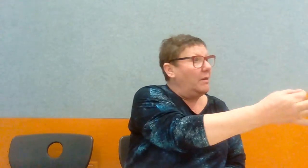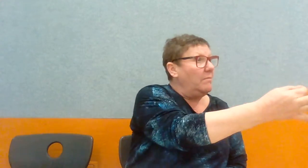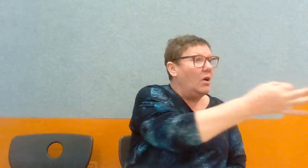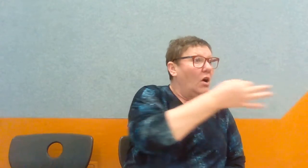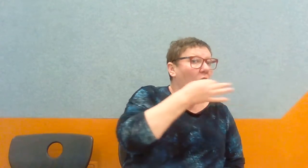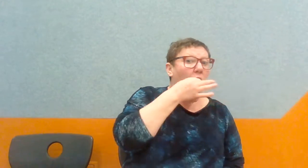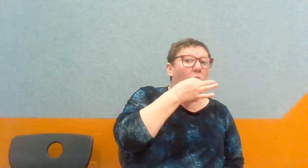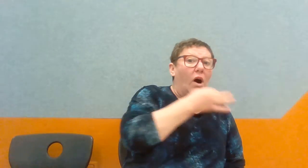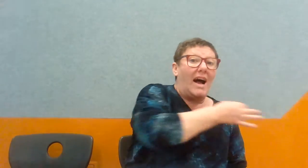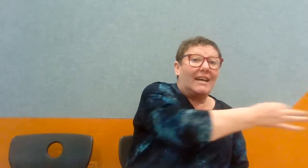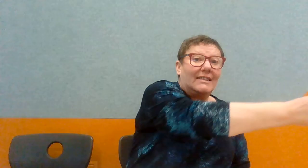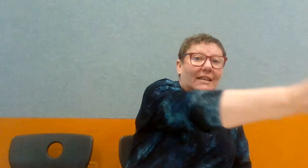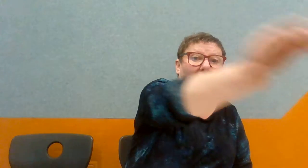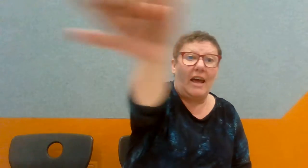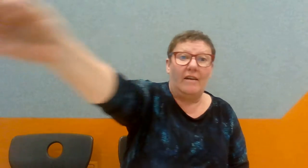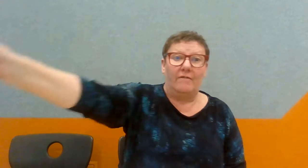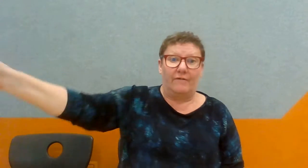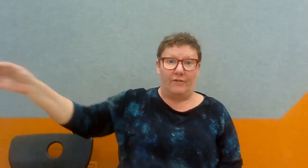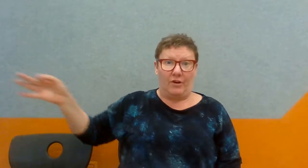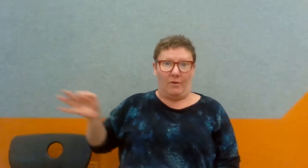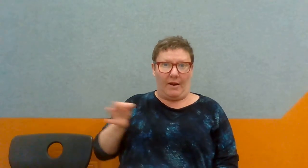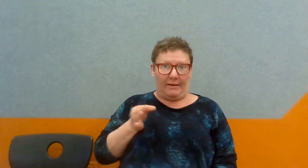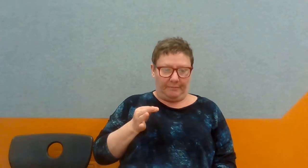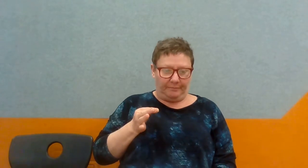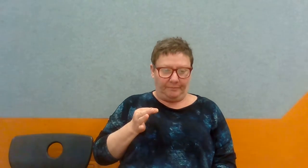them, or ask everyone.